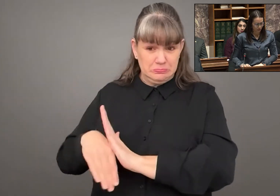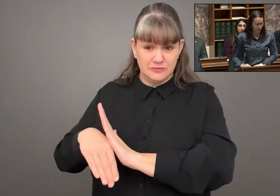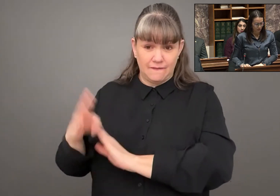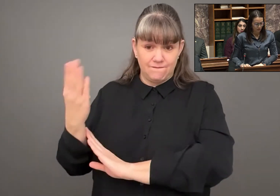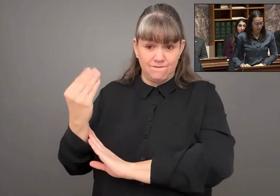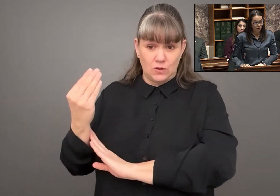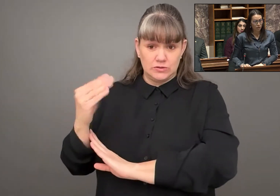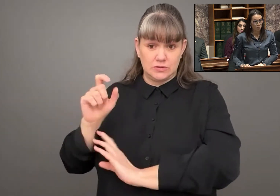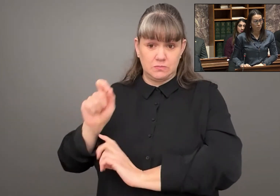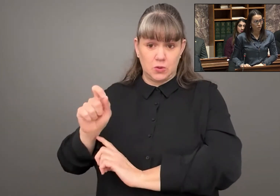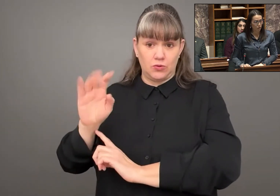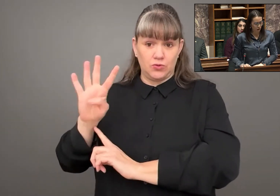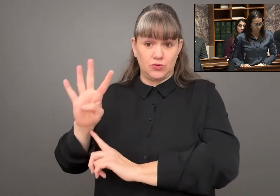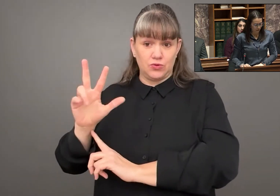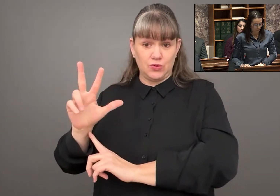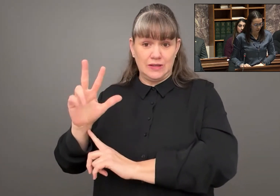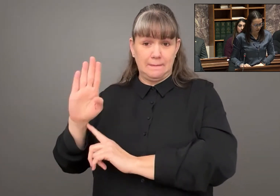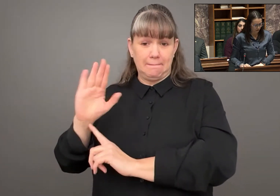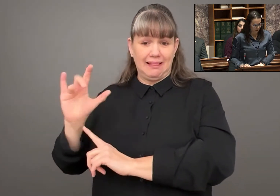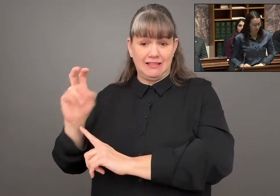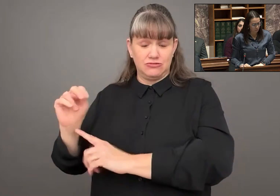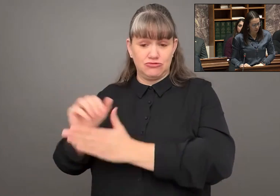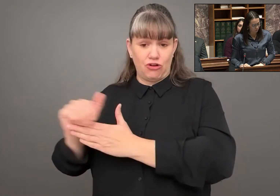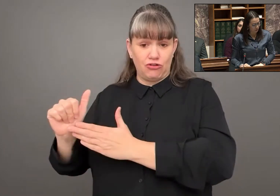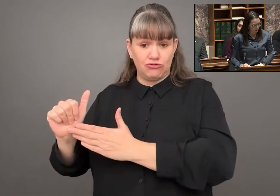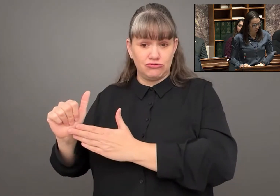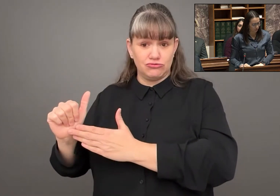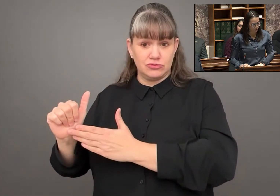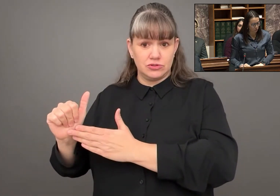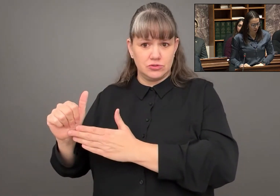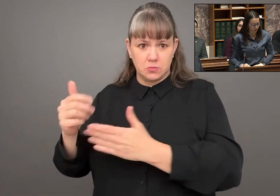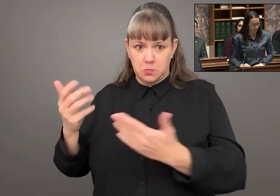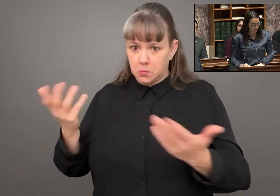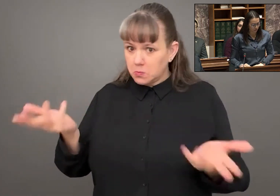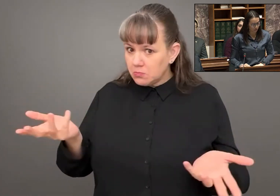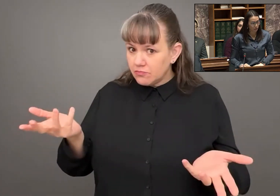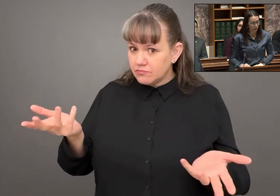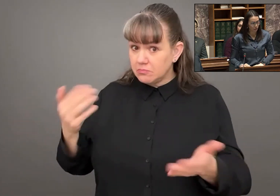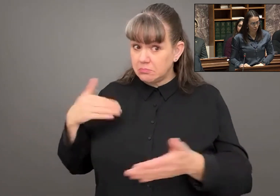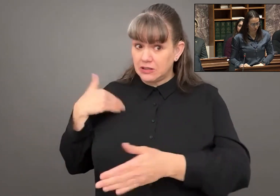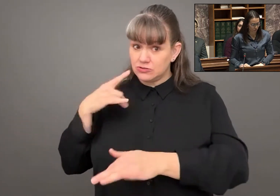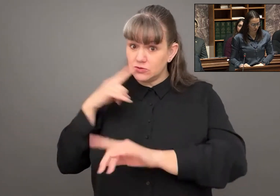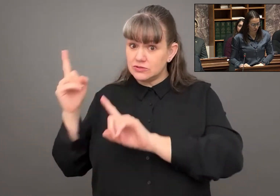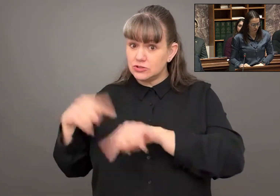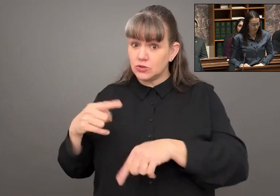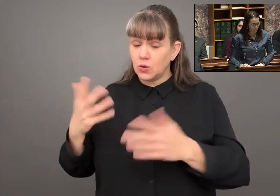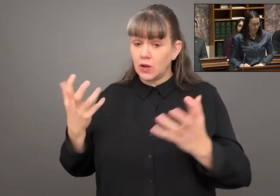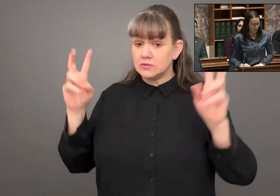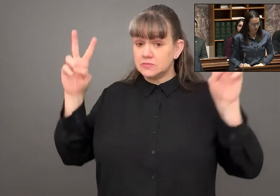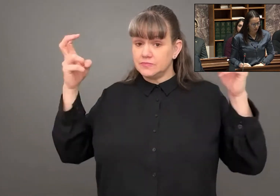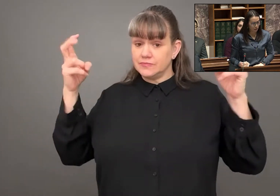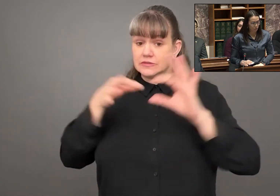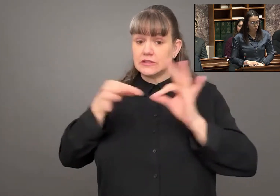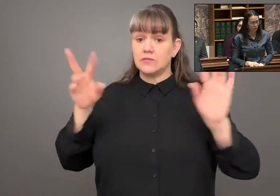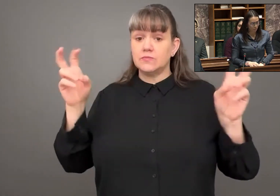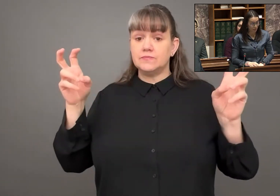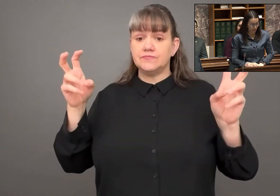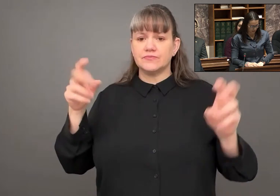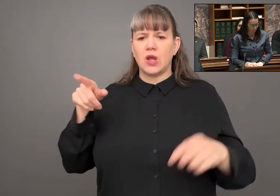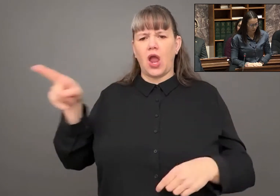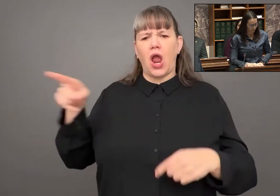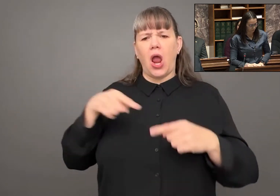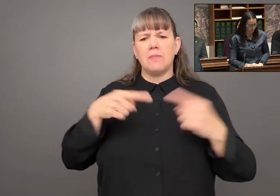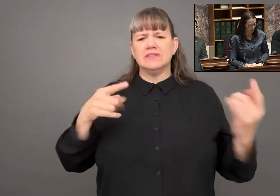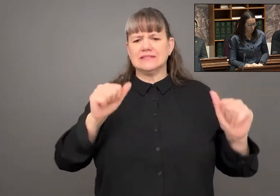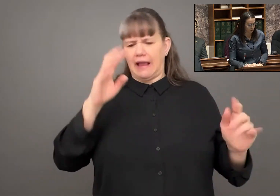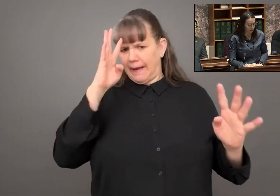quote, "The member opposite can make up numbers all he wants," end quote. The numbers were not made